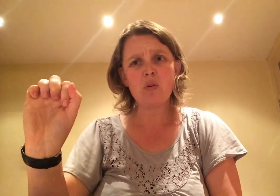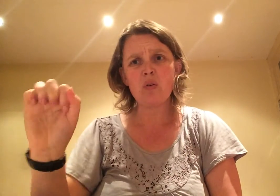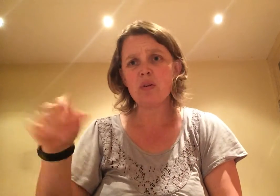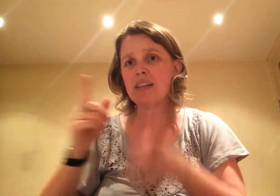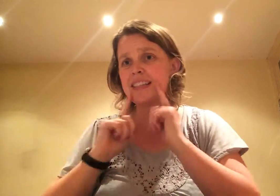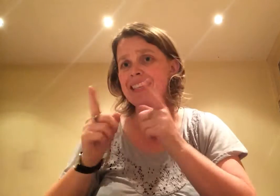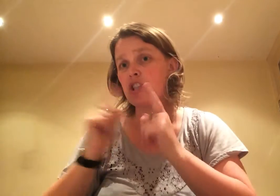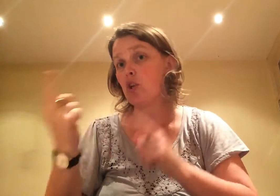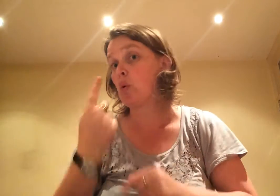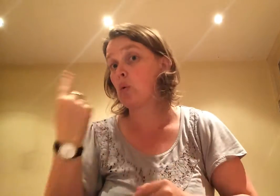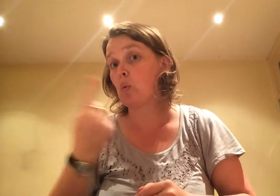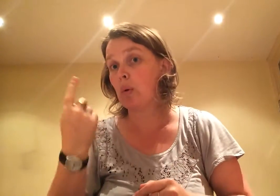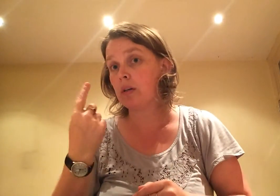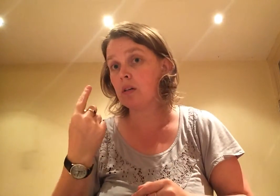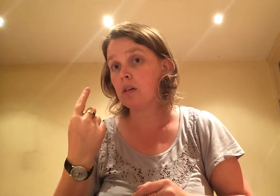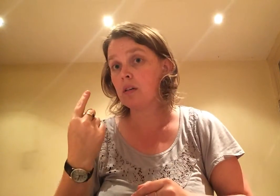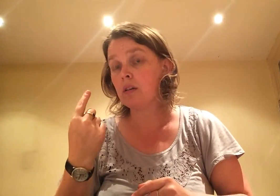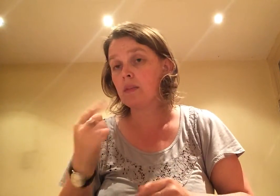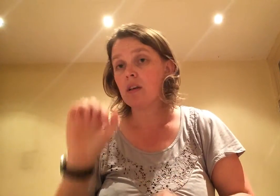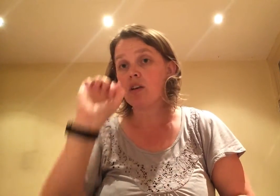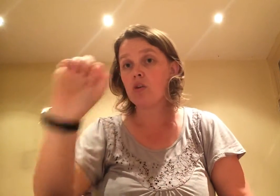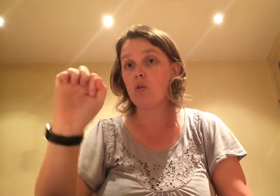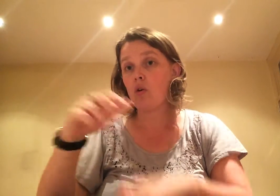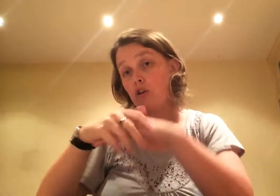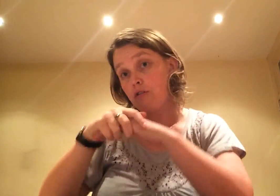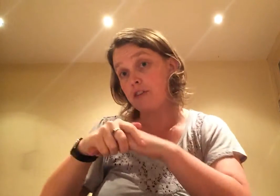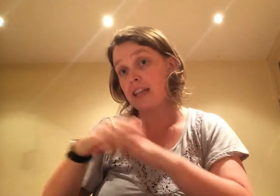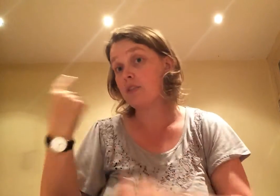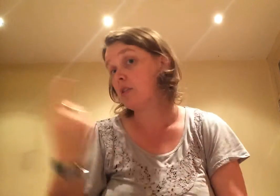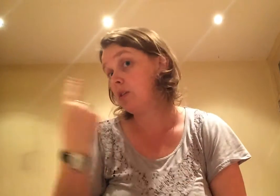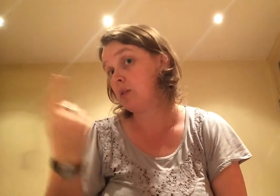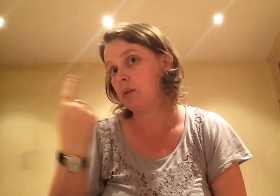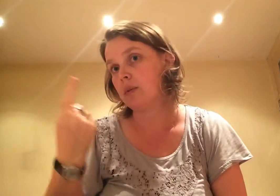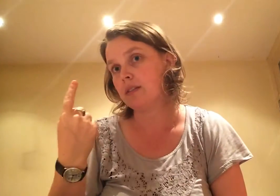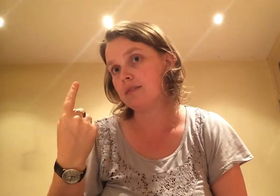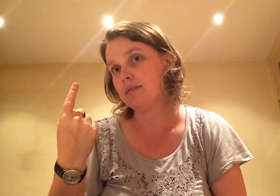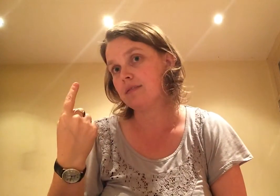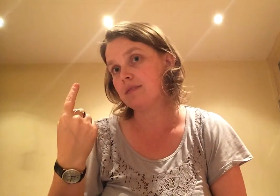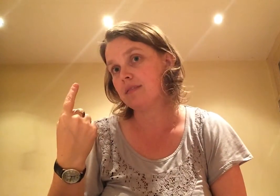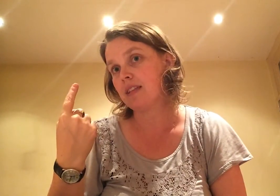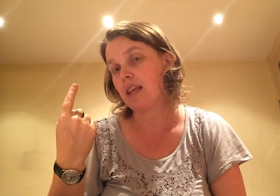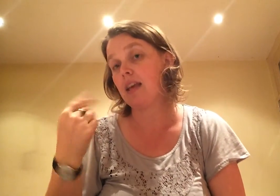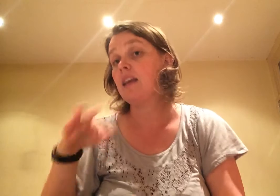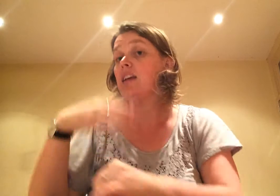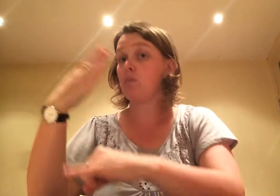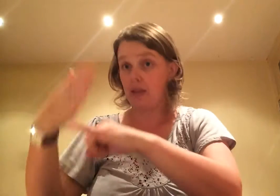your teacher who? Your friends who? Okay, you put it at the